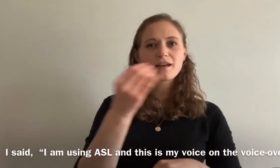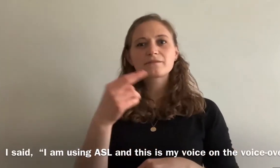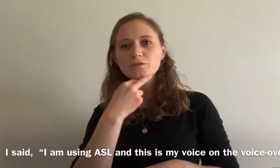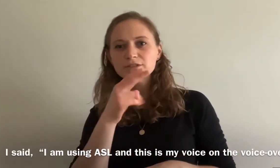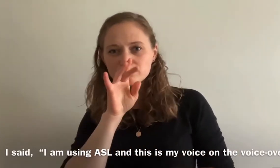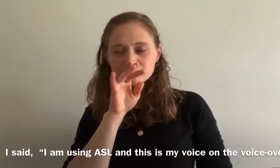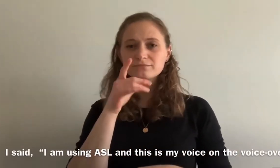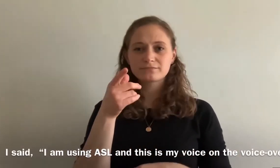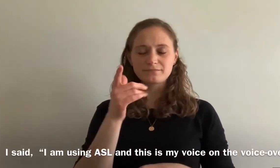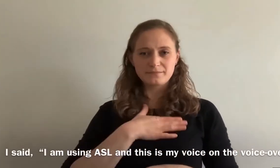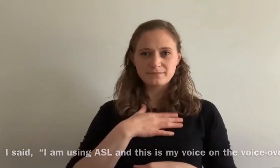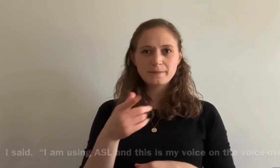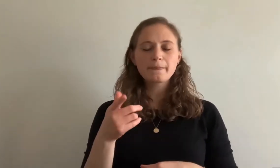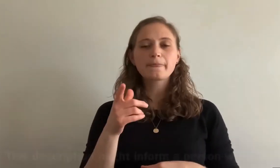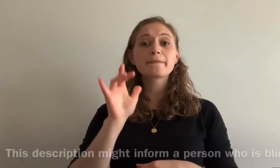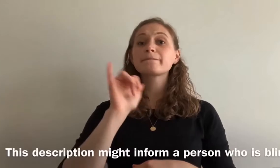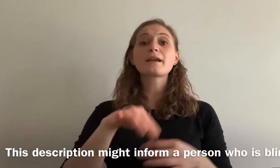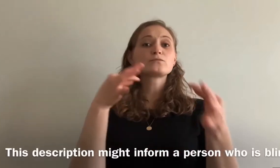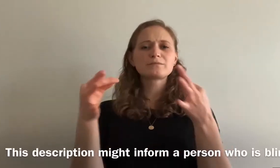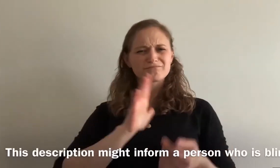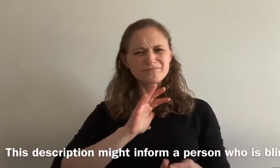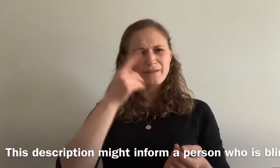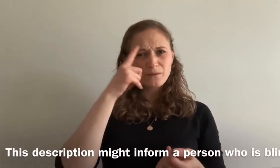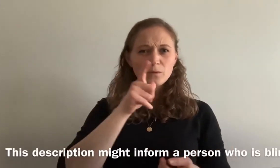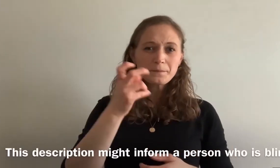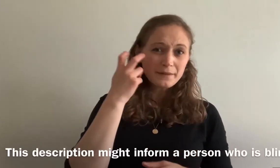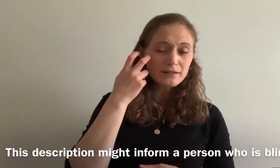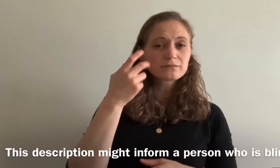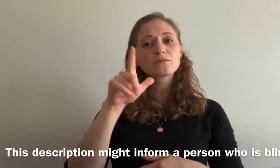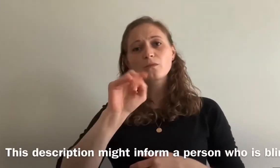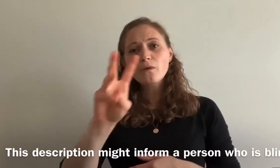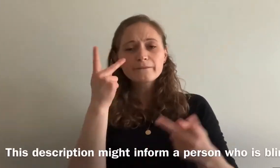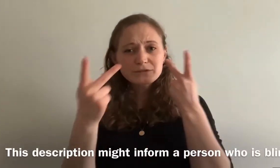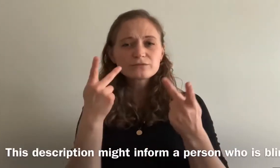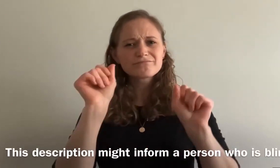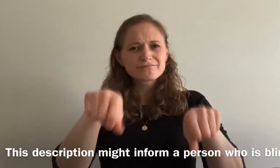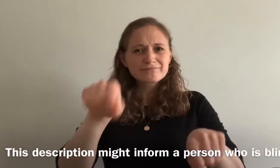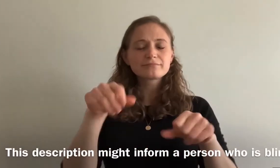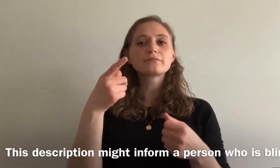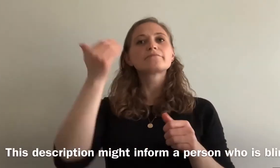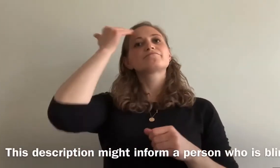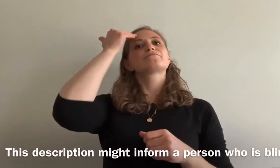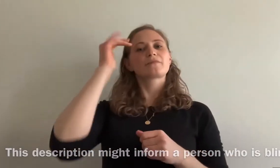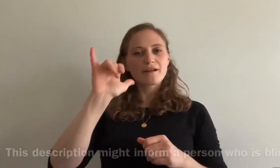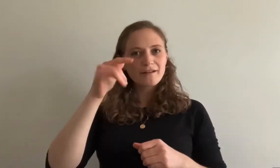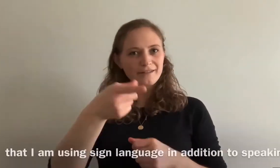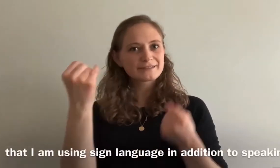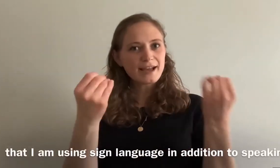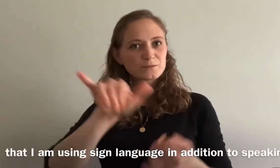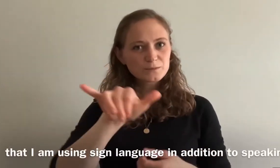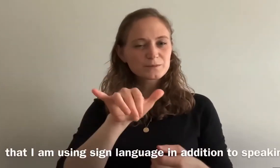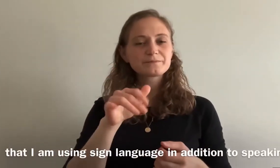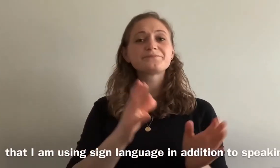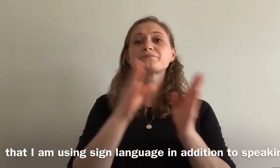ASL and this is my voice on the voiceover. This description might inform a person who is blind that I'm using sign